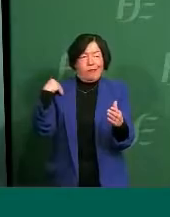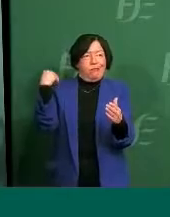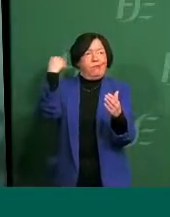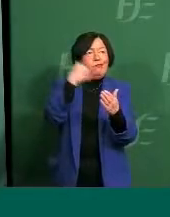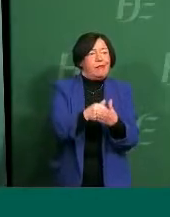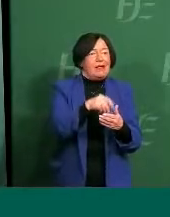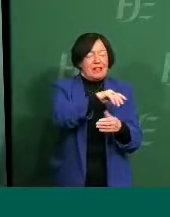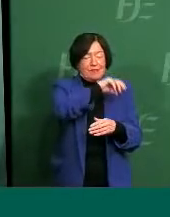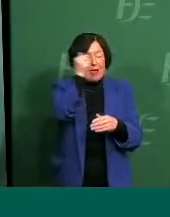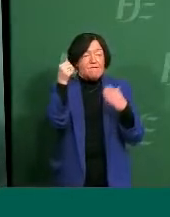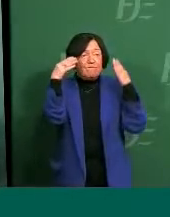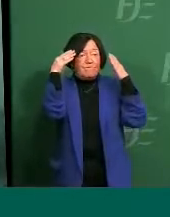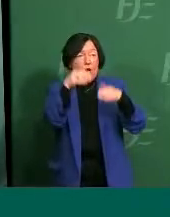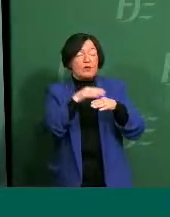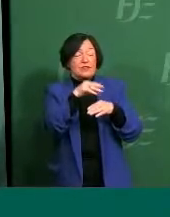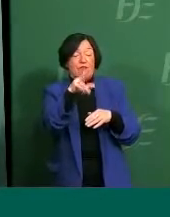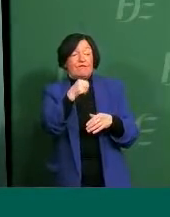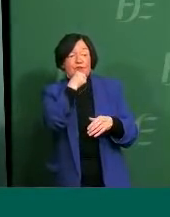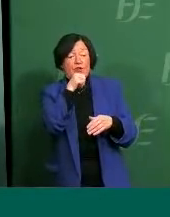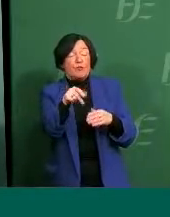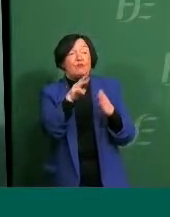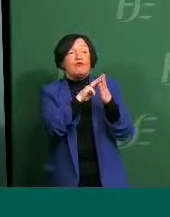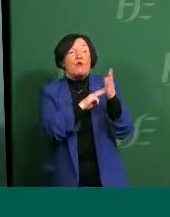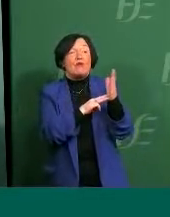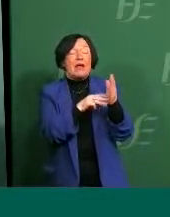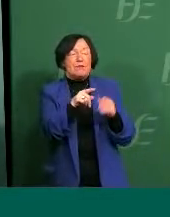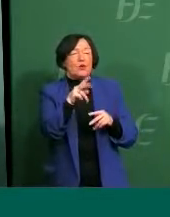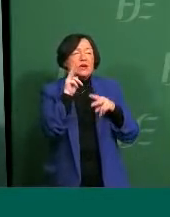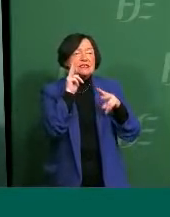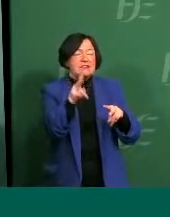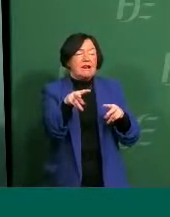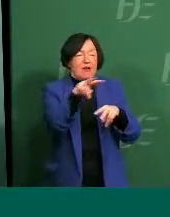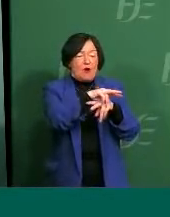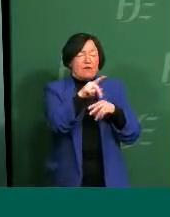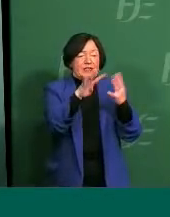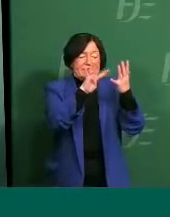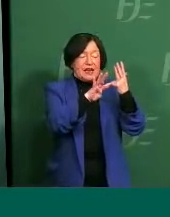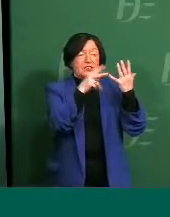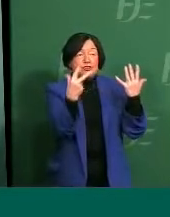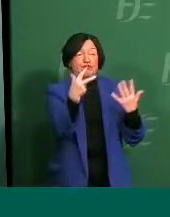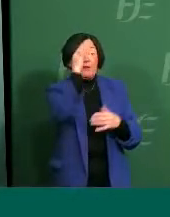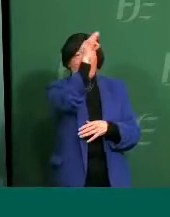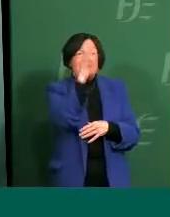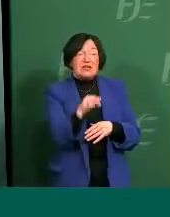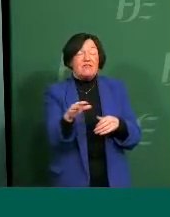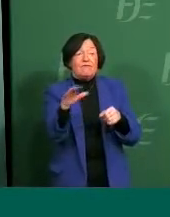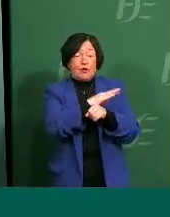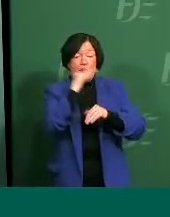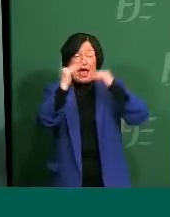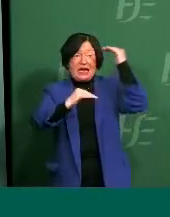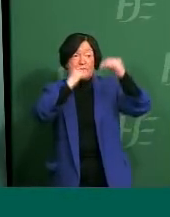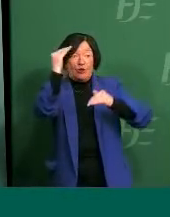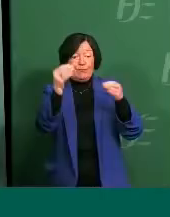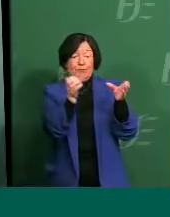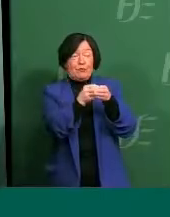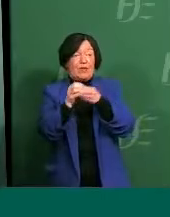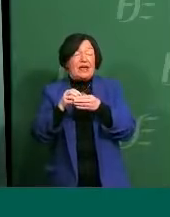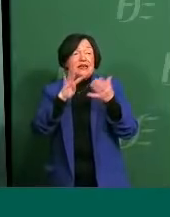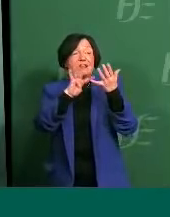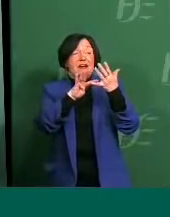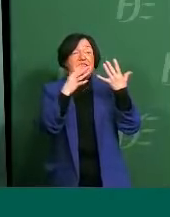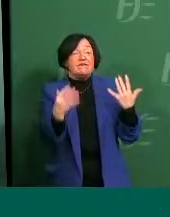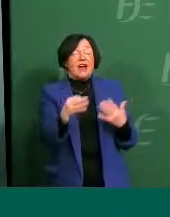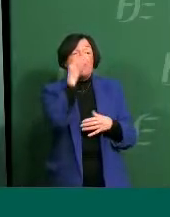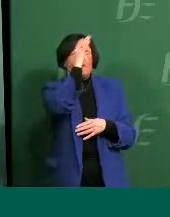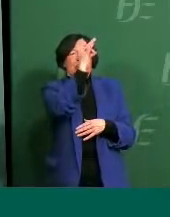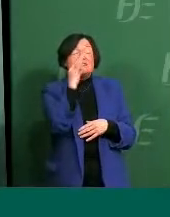the main focus of the primary vaccination programme. And you can see that we're over the 93% in terms of the full adult population and